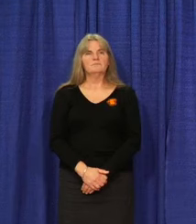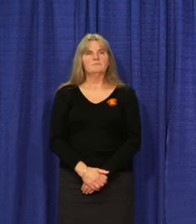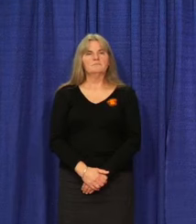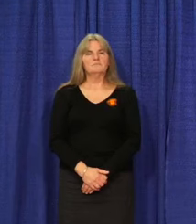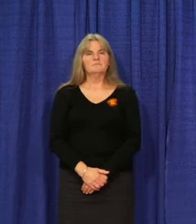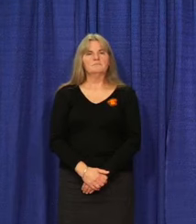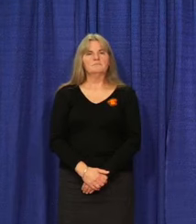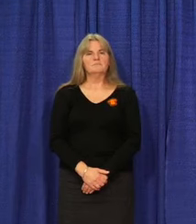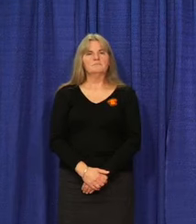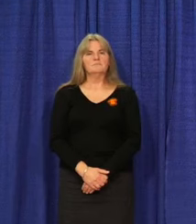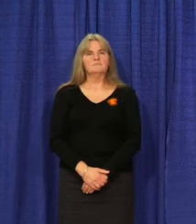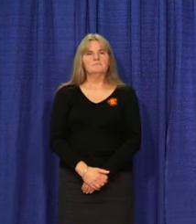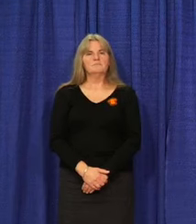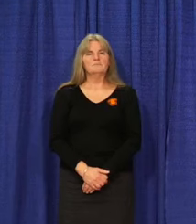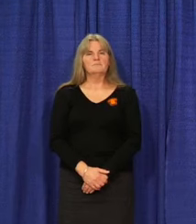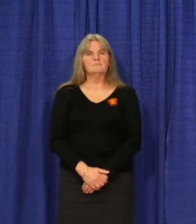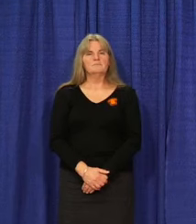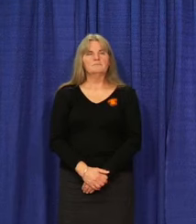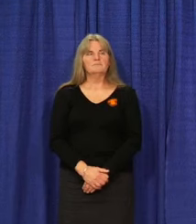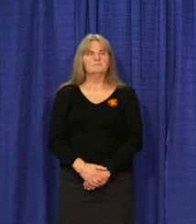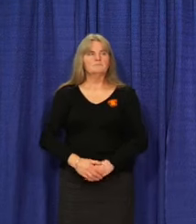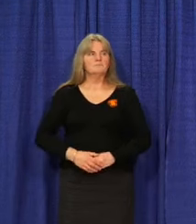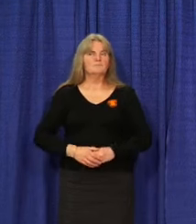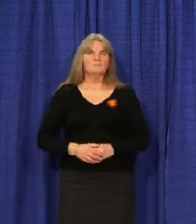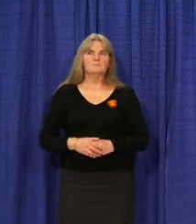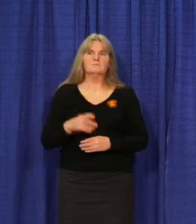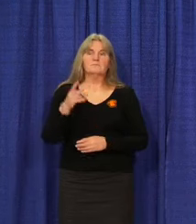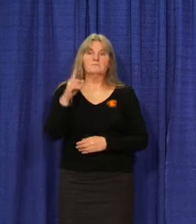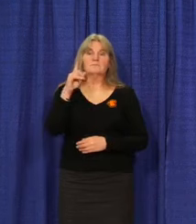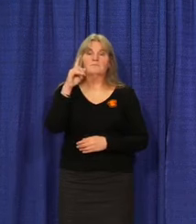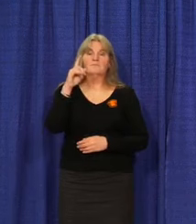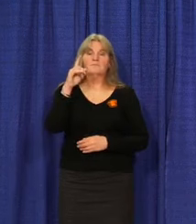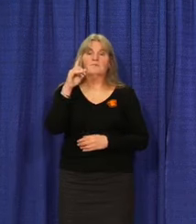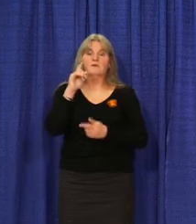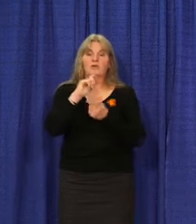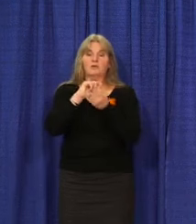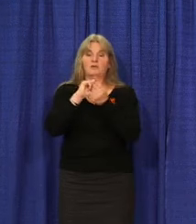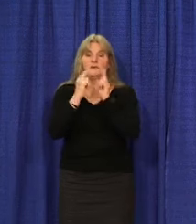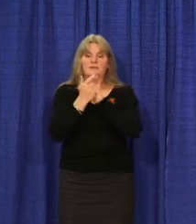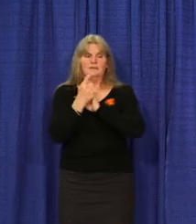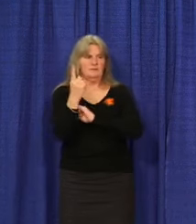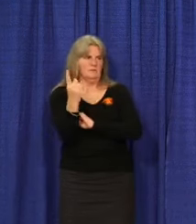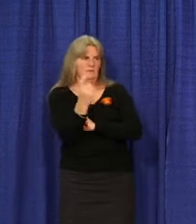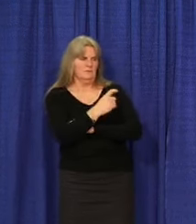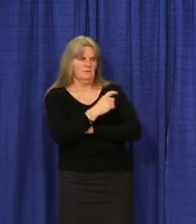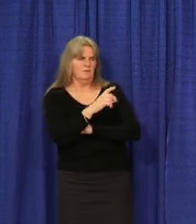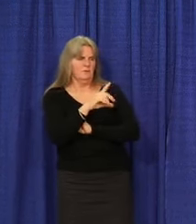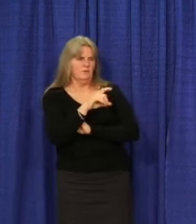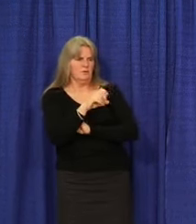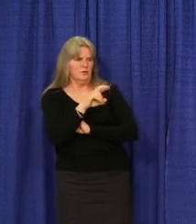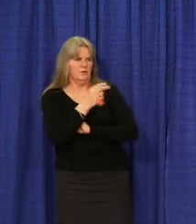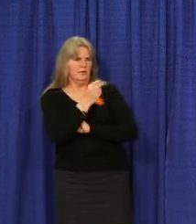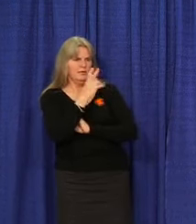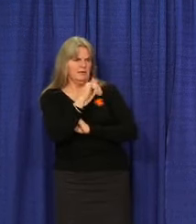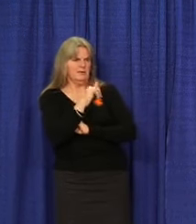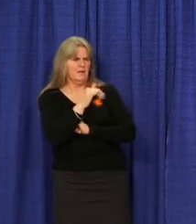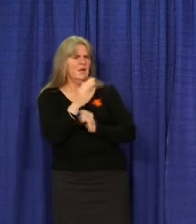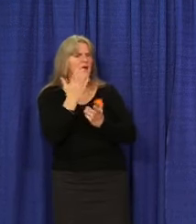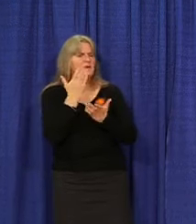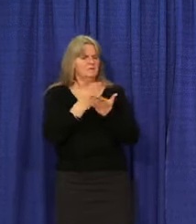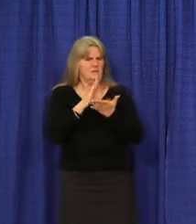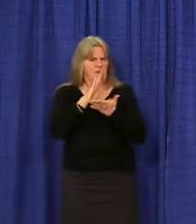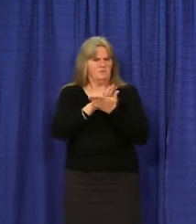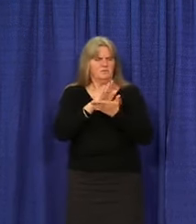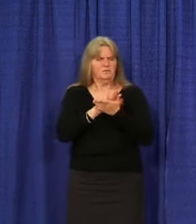écoles à changer ce règlement? So the question is for Dr. Hanley. Some schools have prevented kids